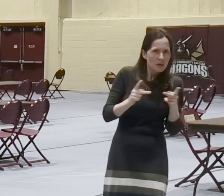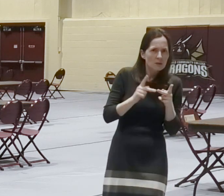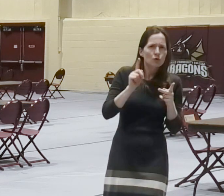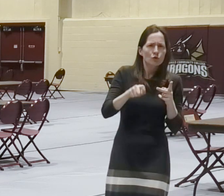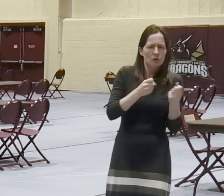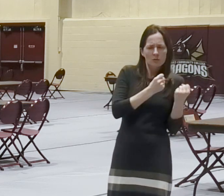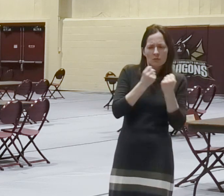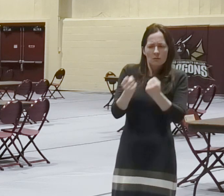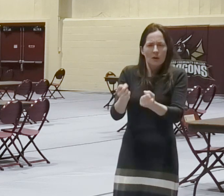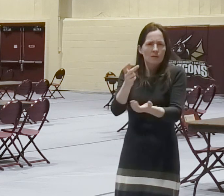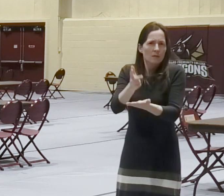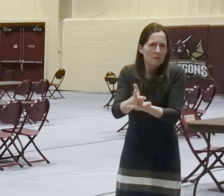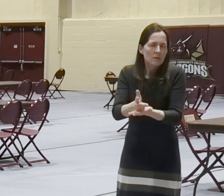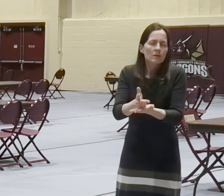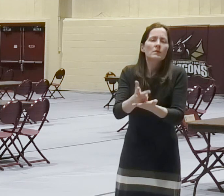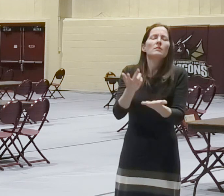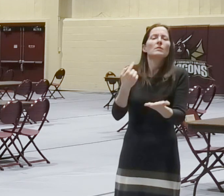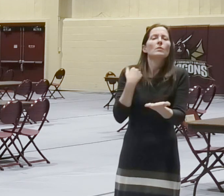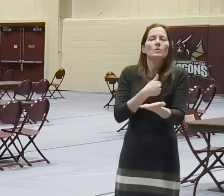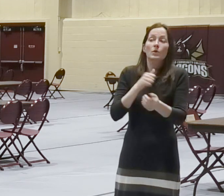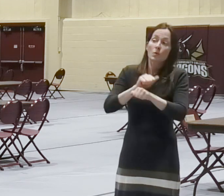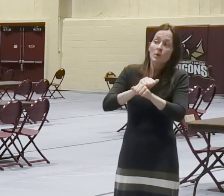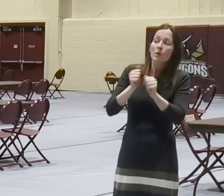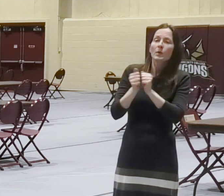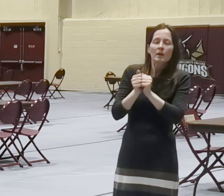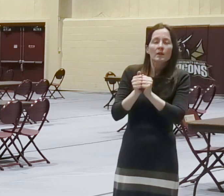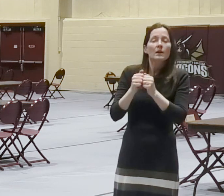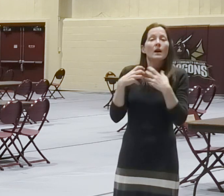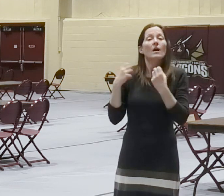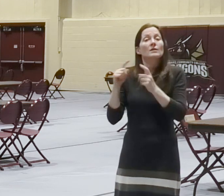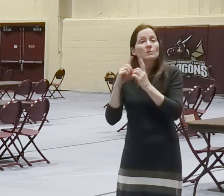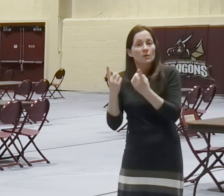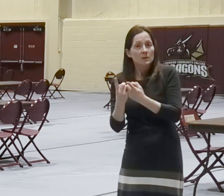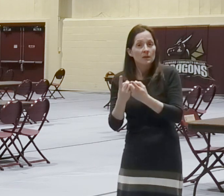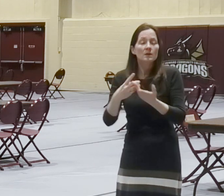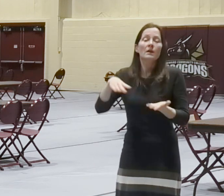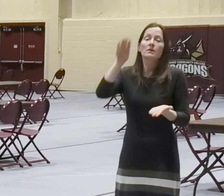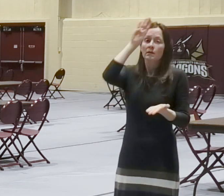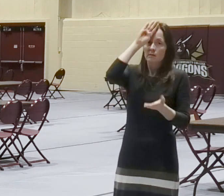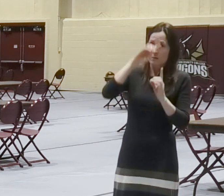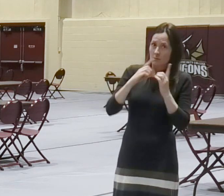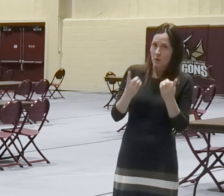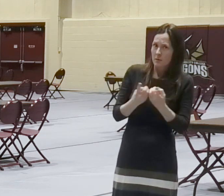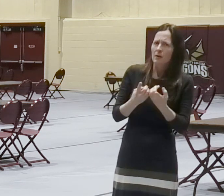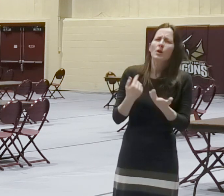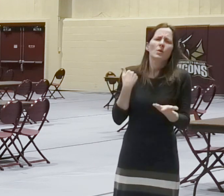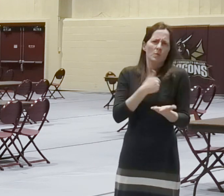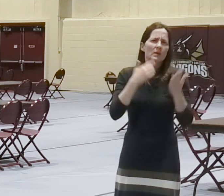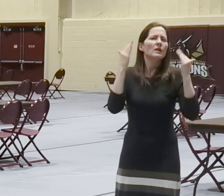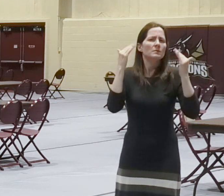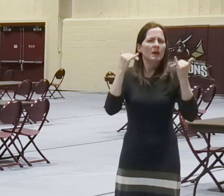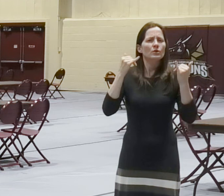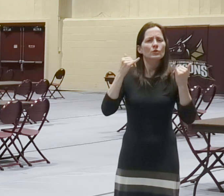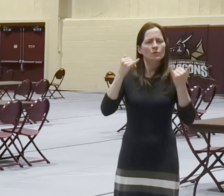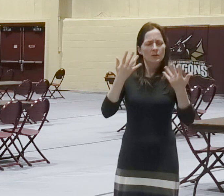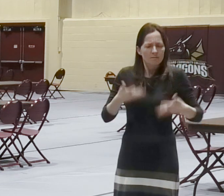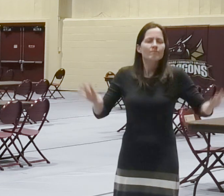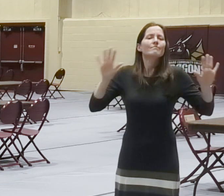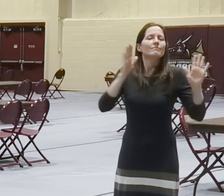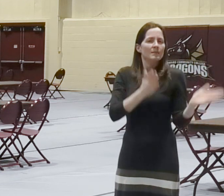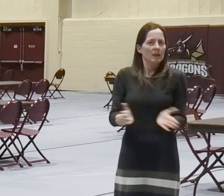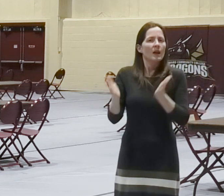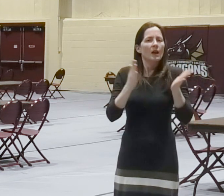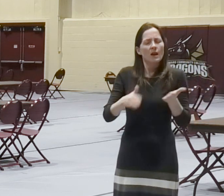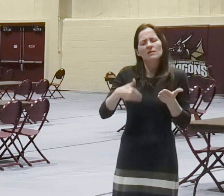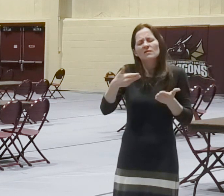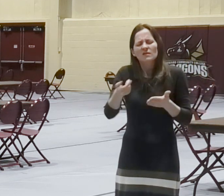the Health Department and the Department of Fire and Rescue, and we anticipate finalizing these plans in the coming weeks. The biggest